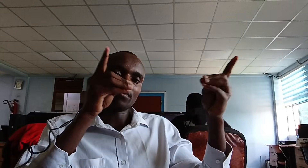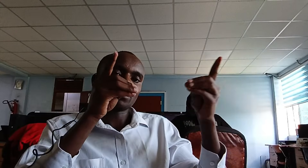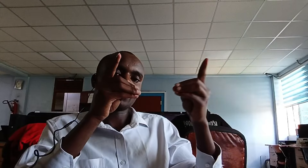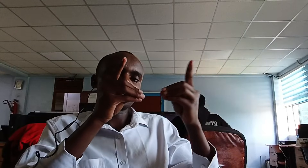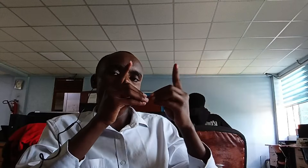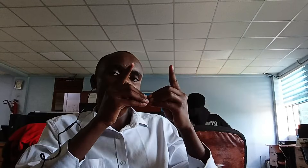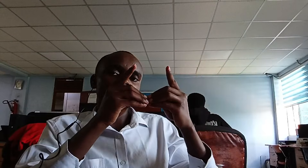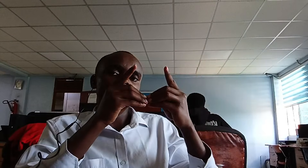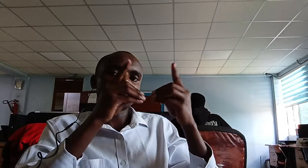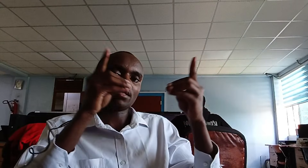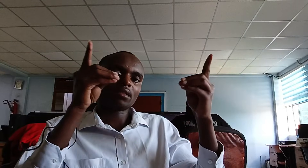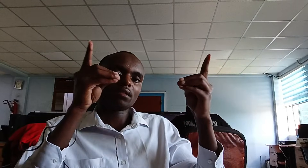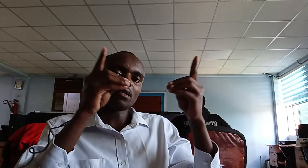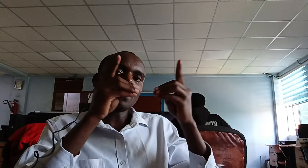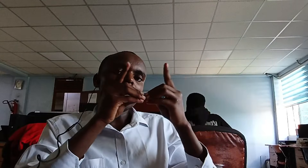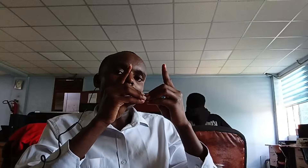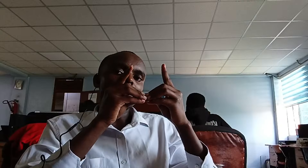letter D. Meet, meet,